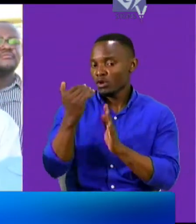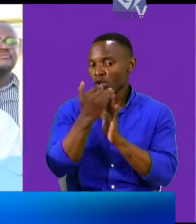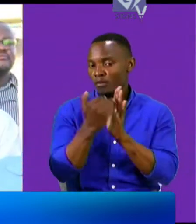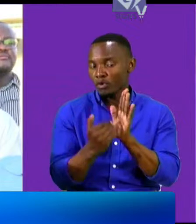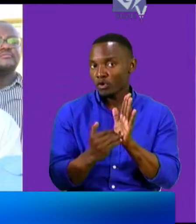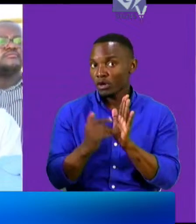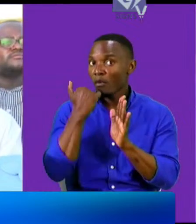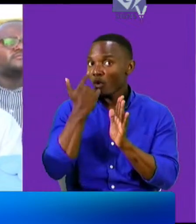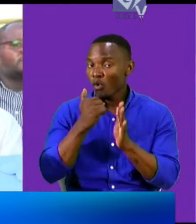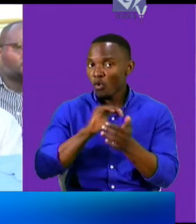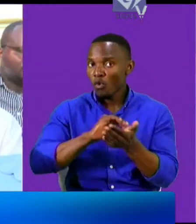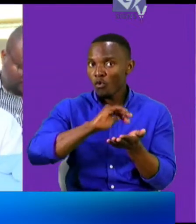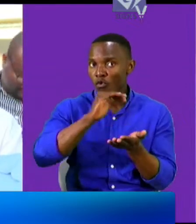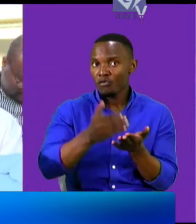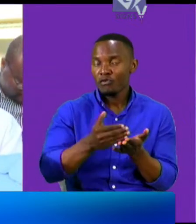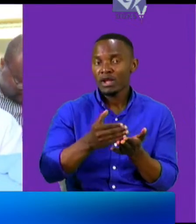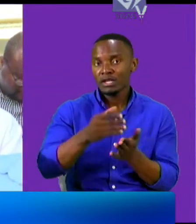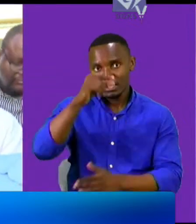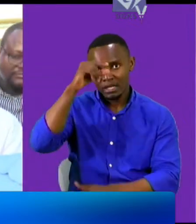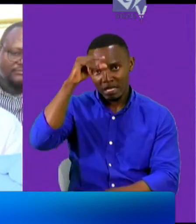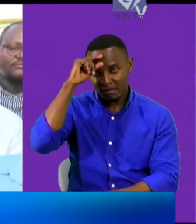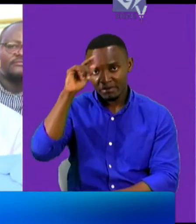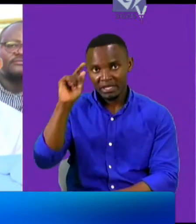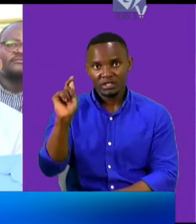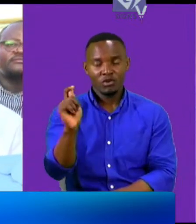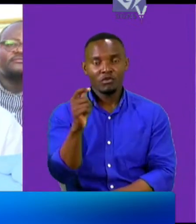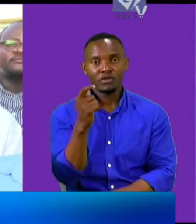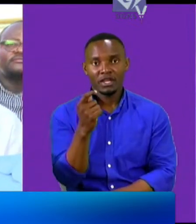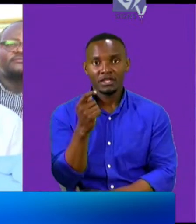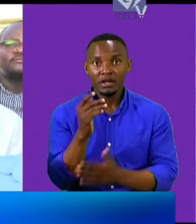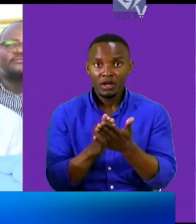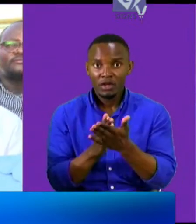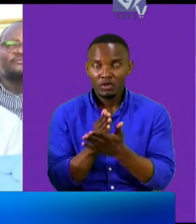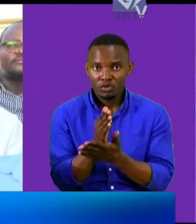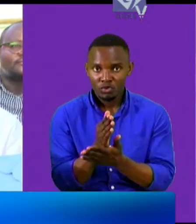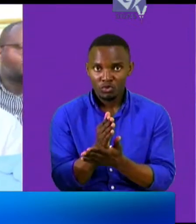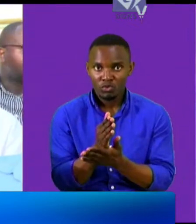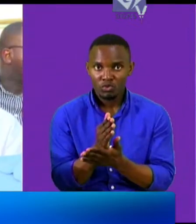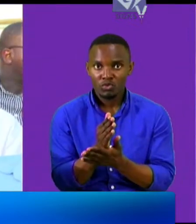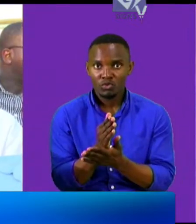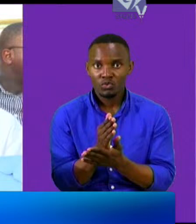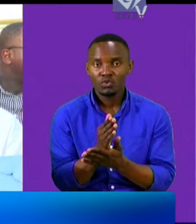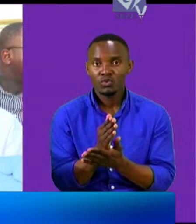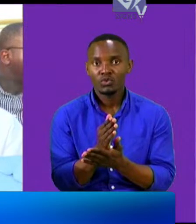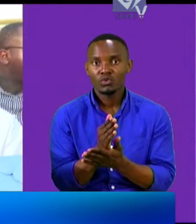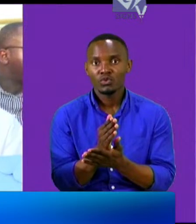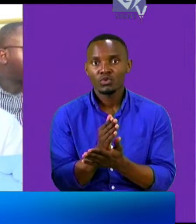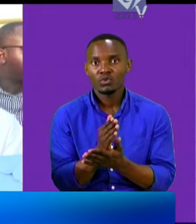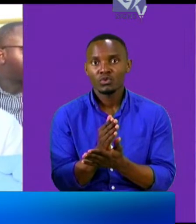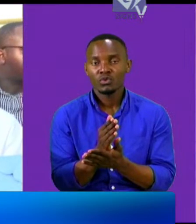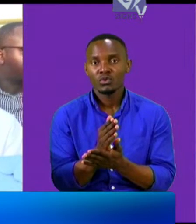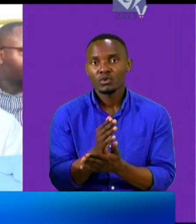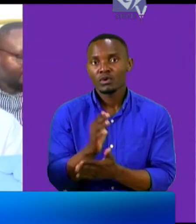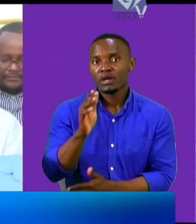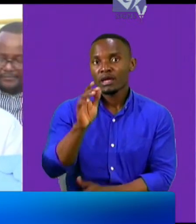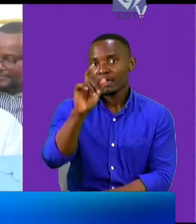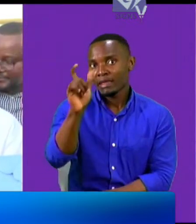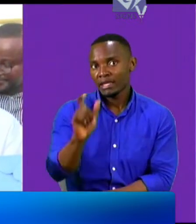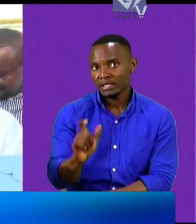funded by the government of Kenya through a concession loan from Italian,